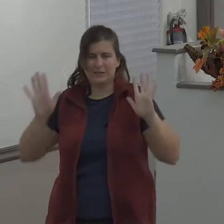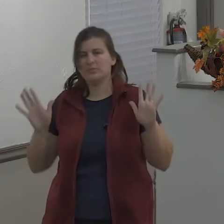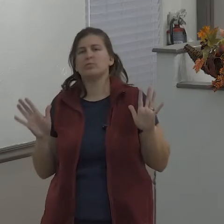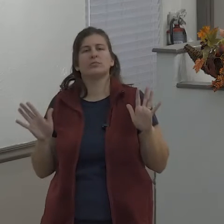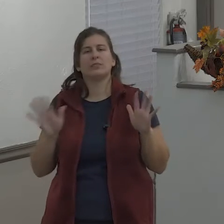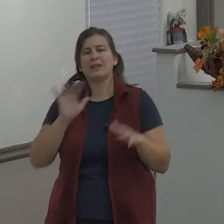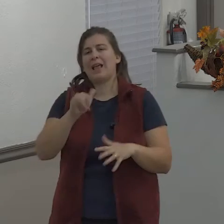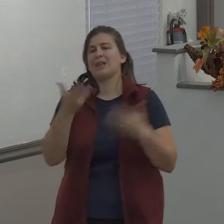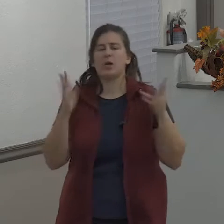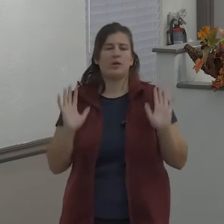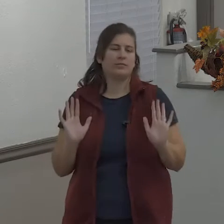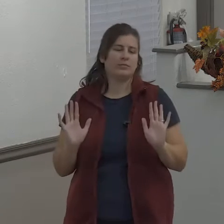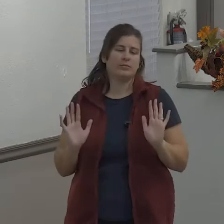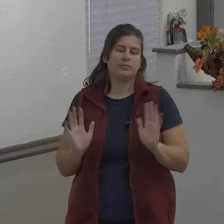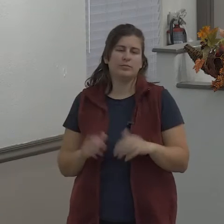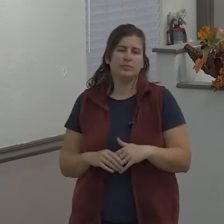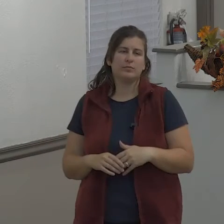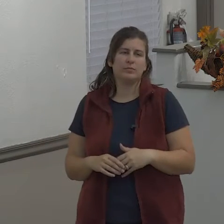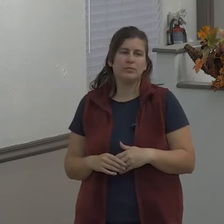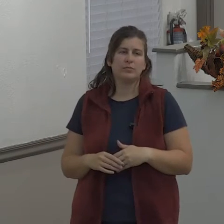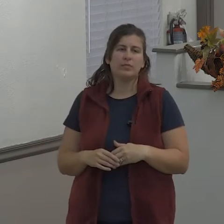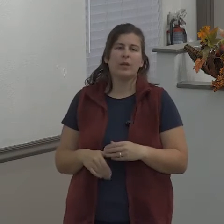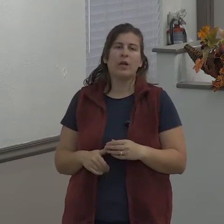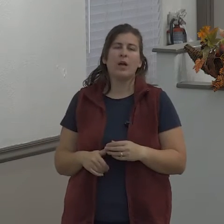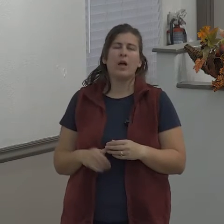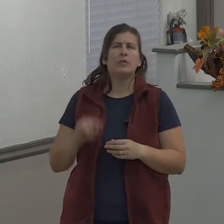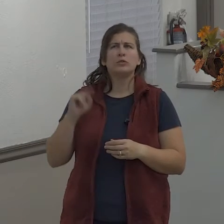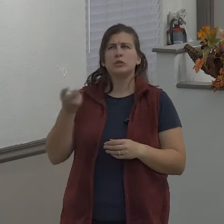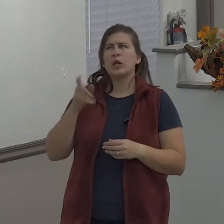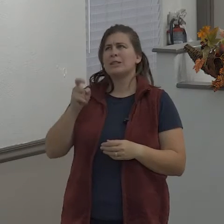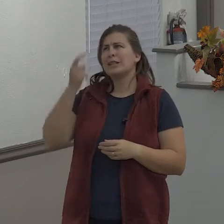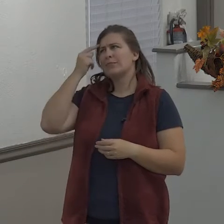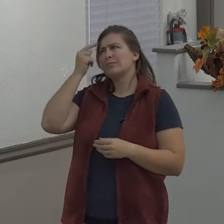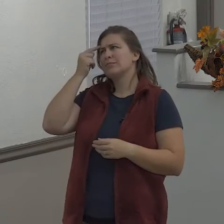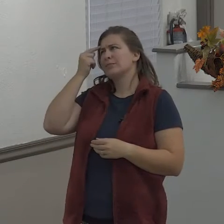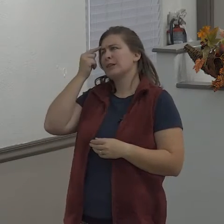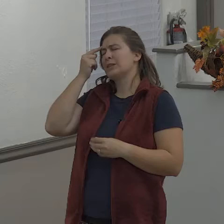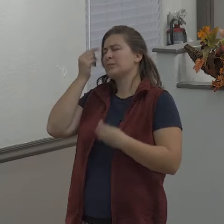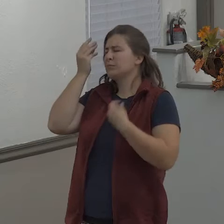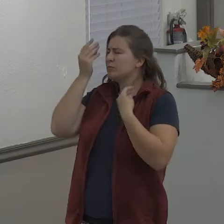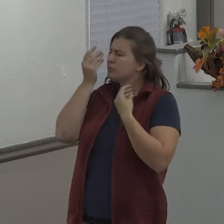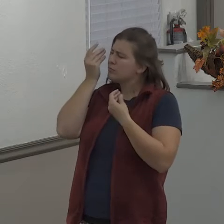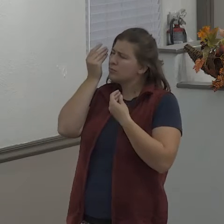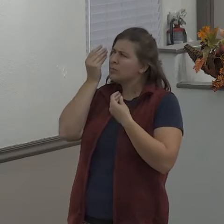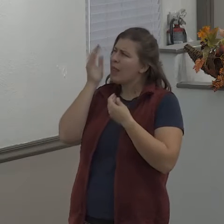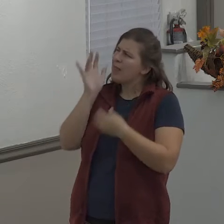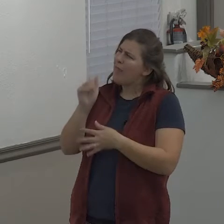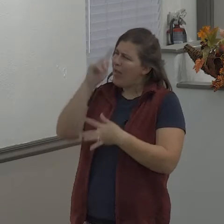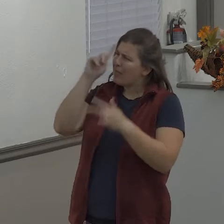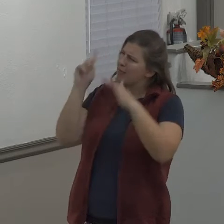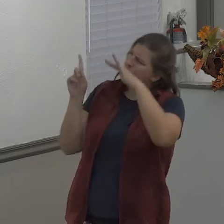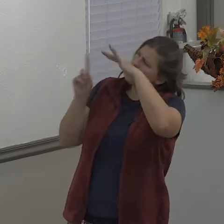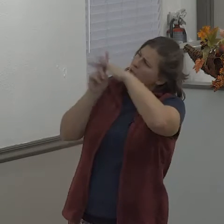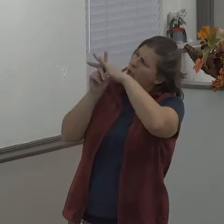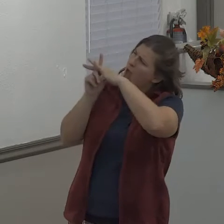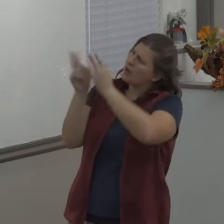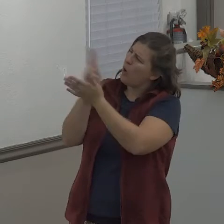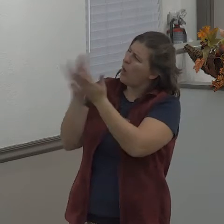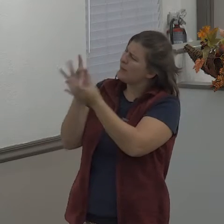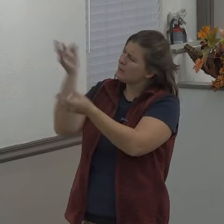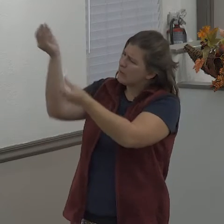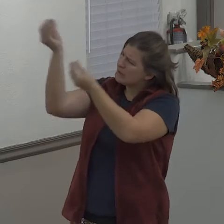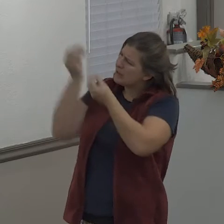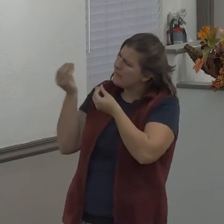And that's it. And so all I have to do is ask myself with the thought that I'm having, did the Holy Spirit of God